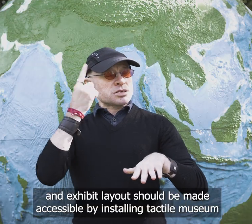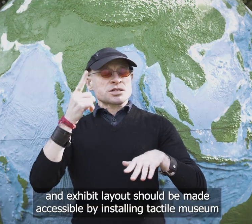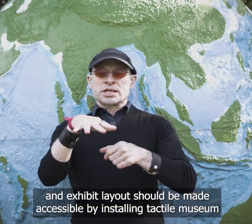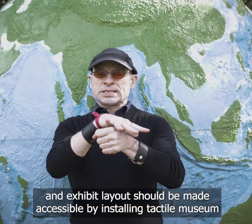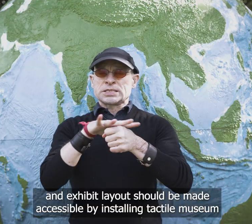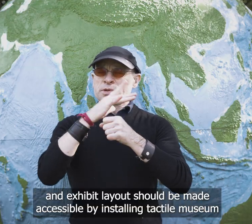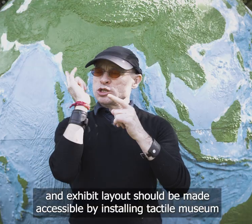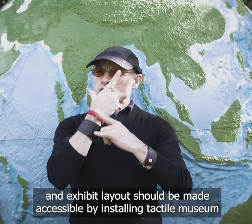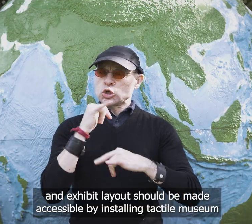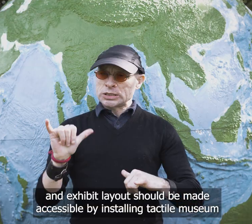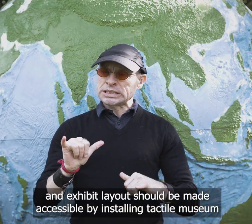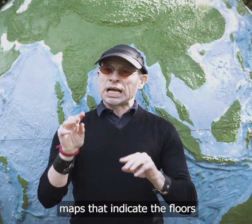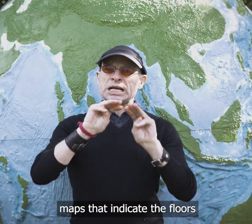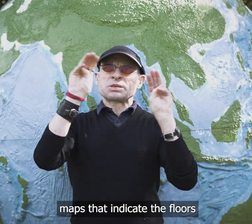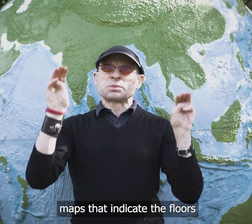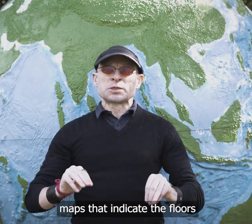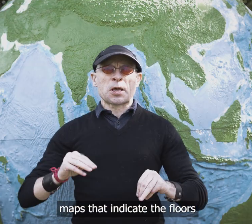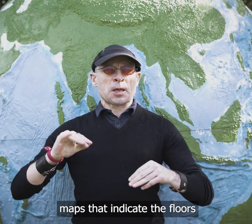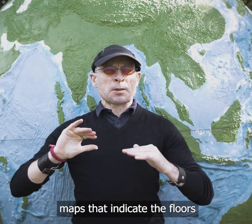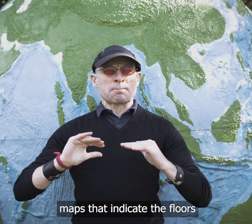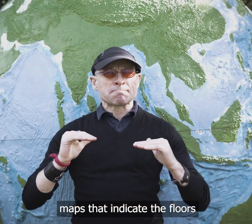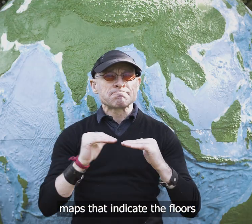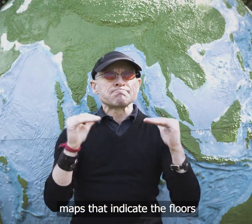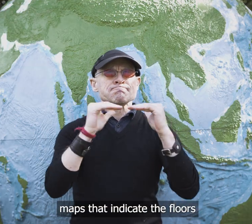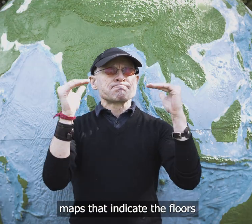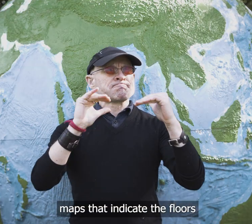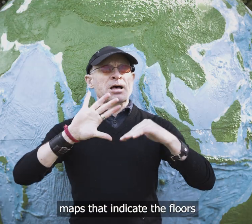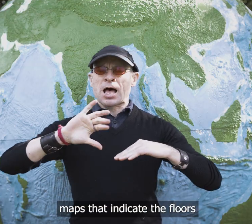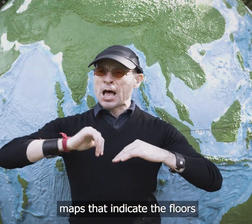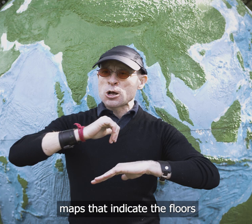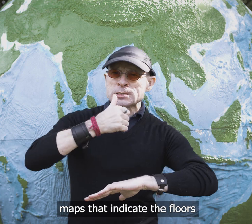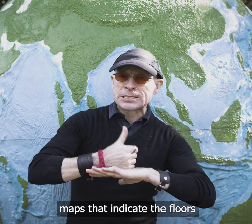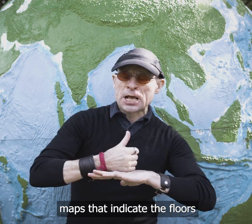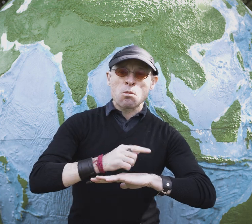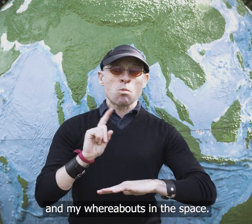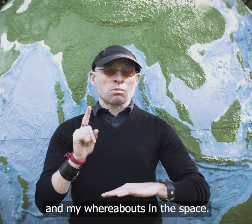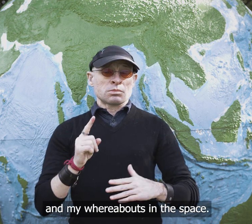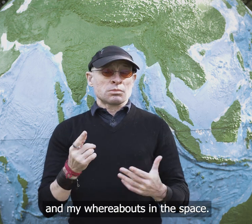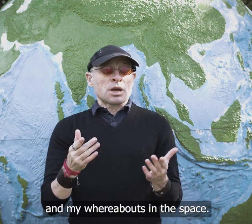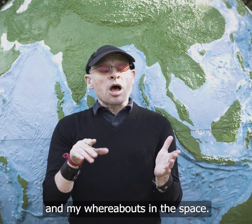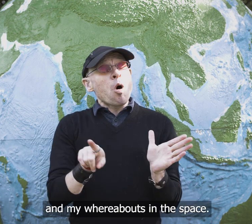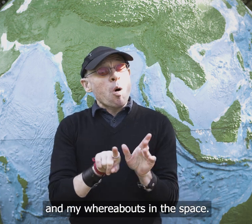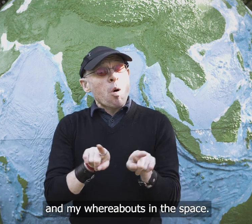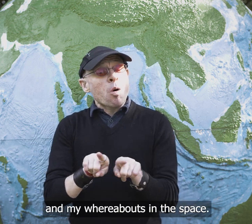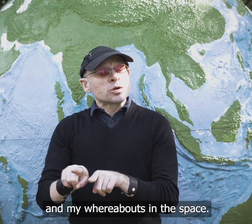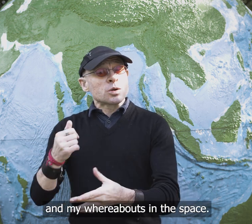installing tactile museum maps that indicate the floors and my whereabouts in the space.